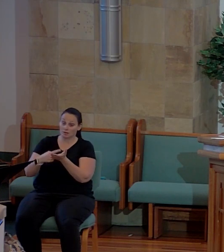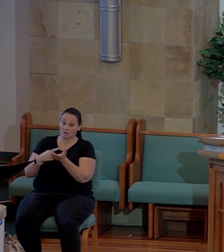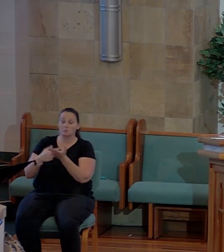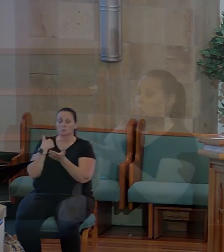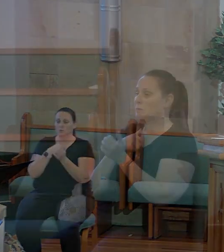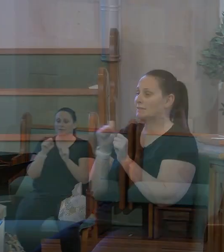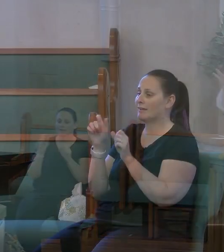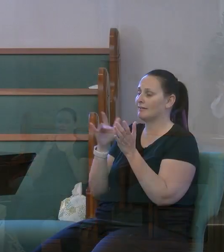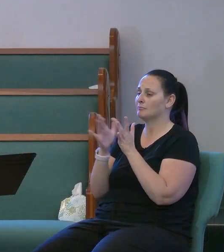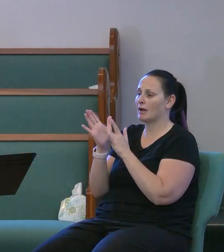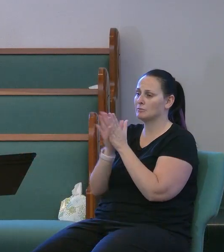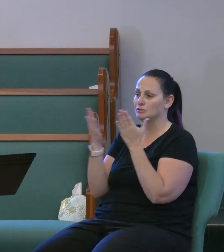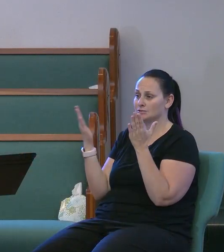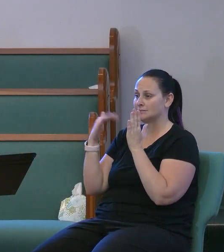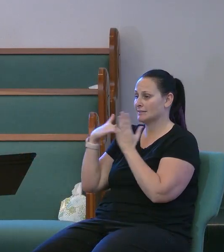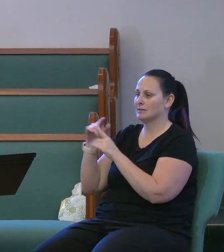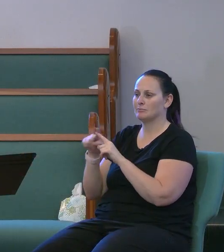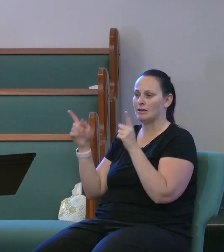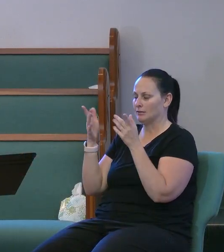it as a Bible study, but no more.